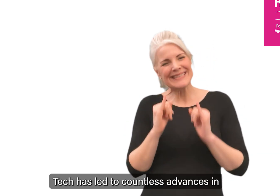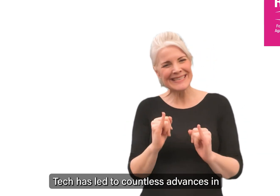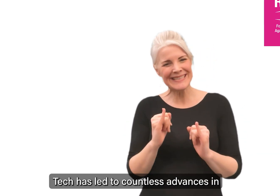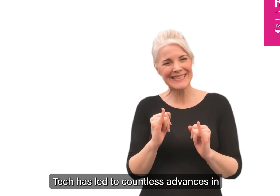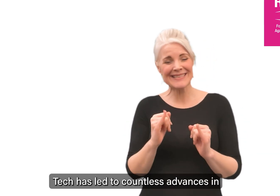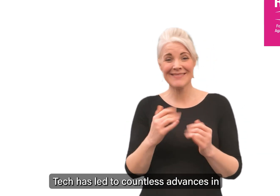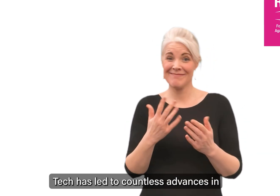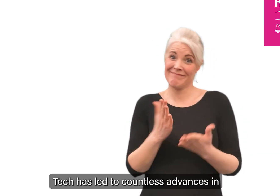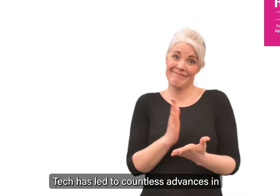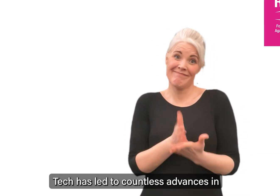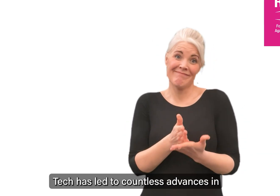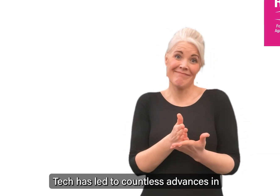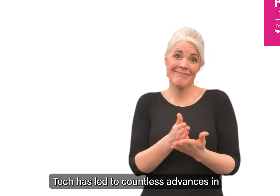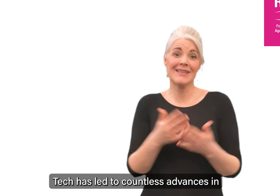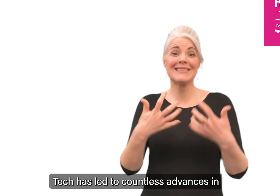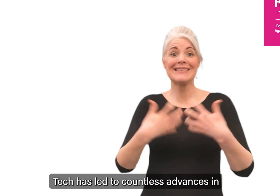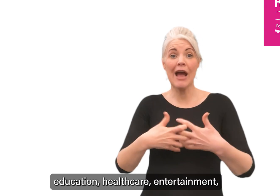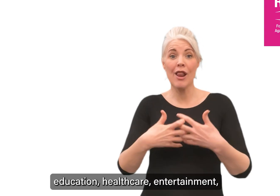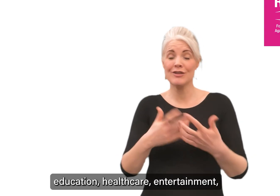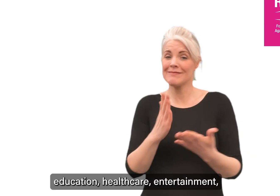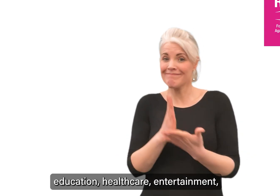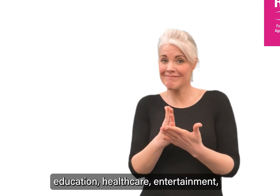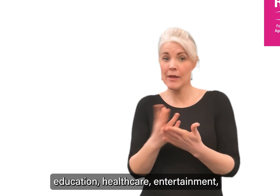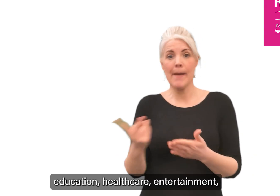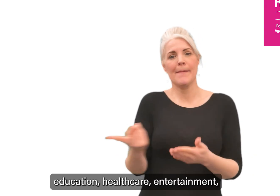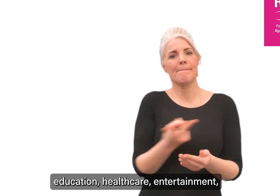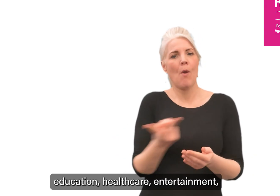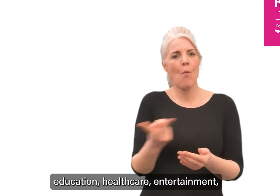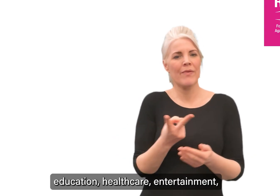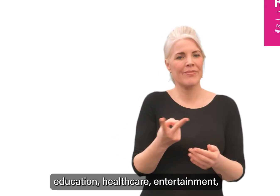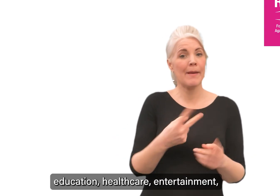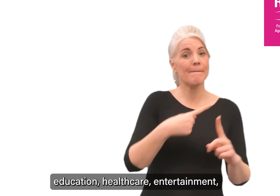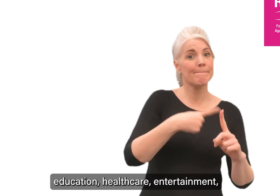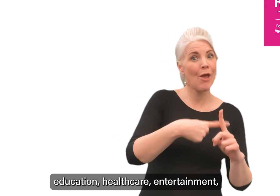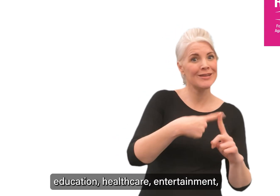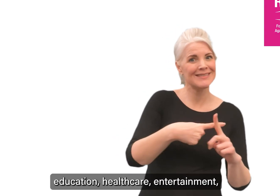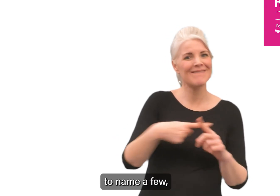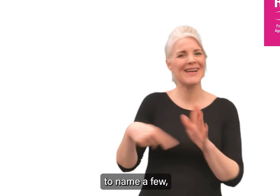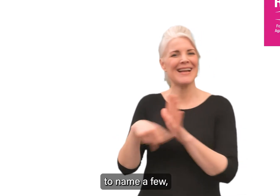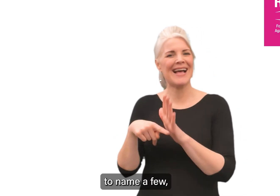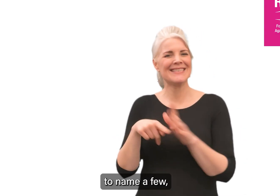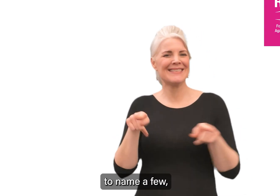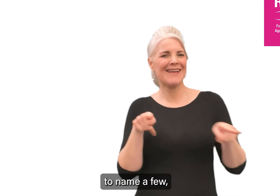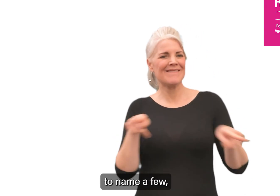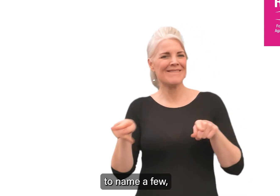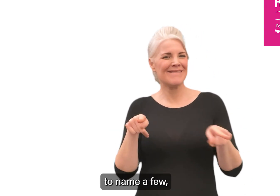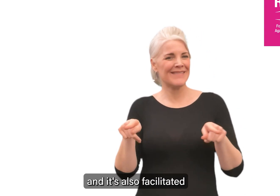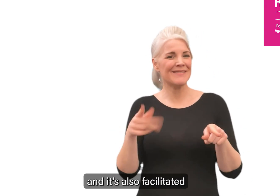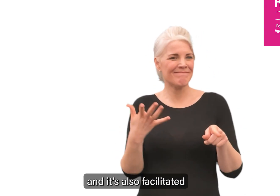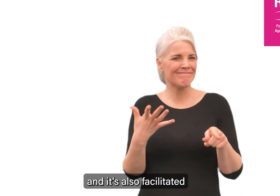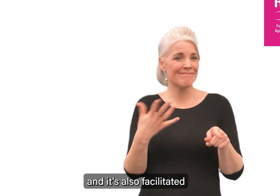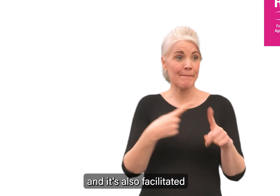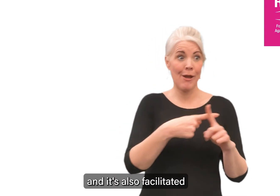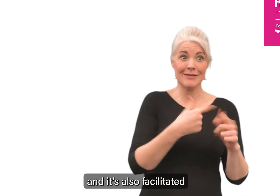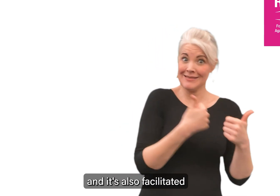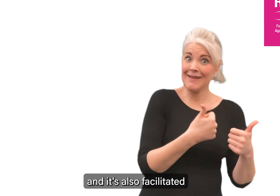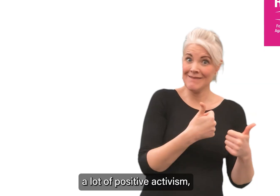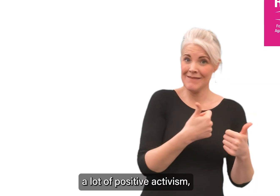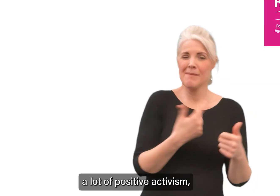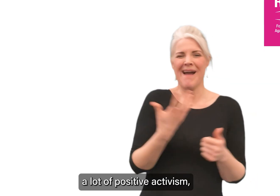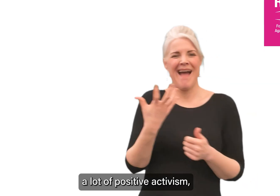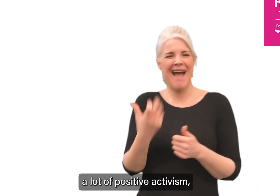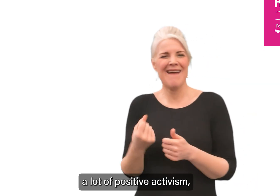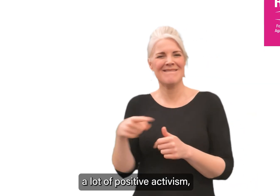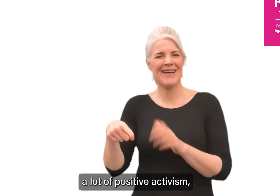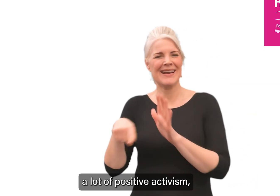led to countless advances in education, healthcare, entertainment, to name a few. And it's also facilitated